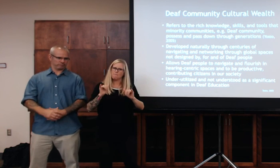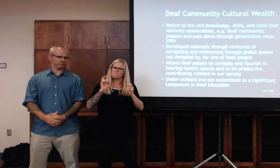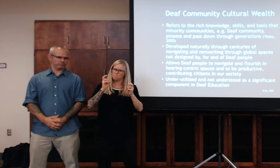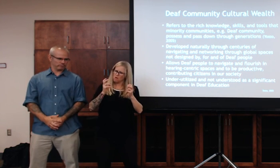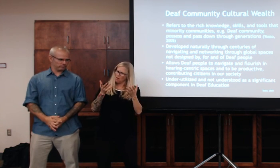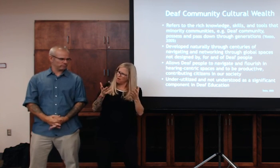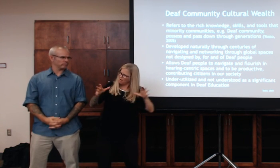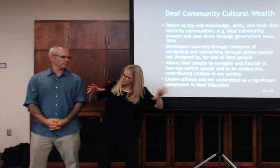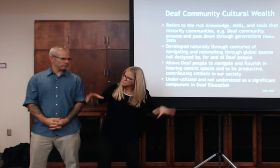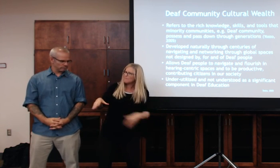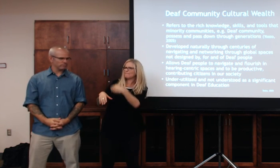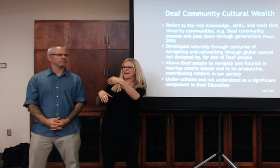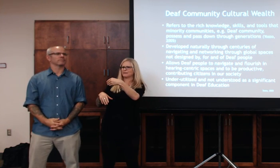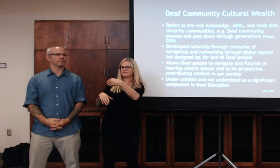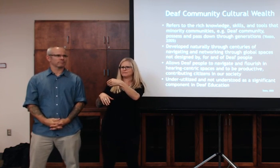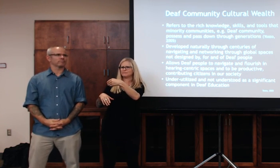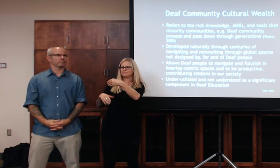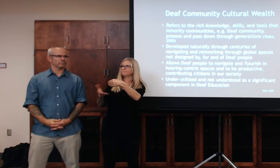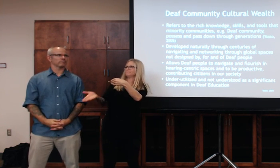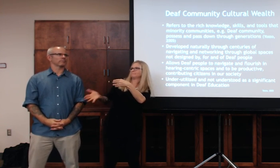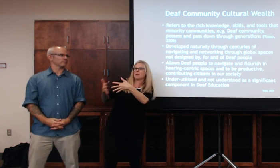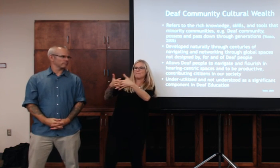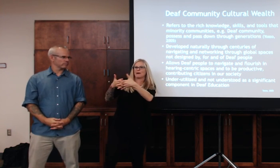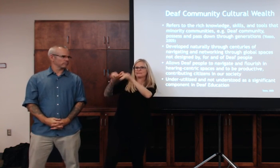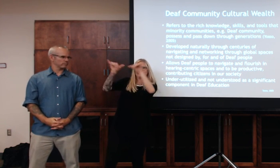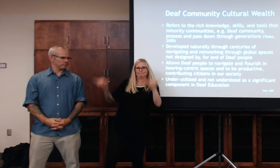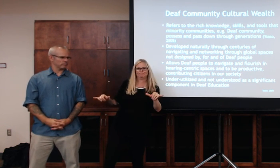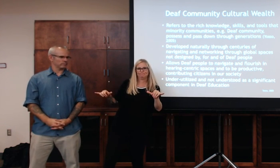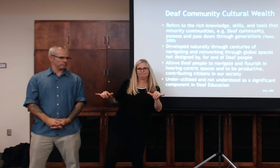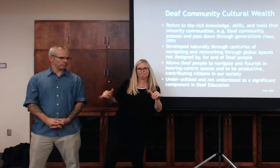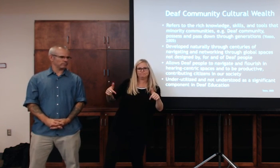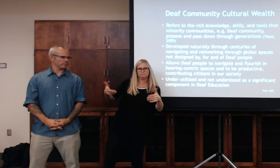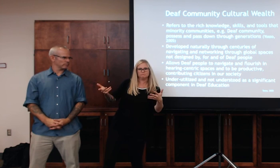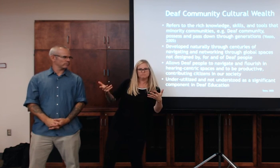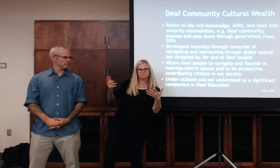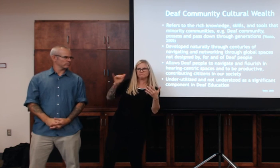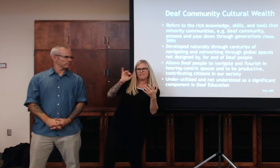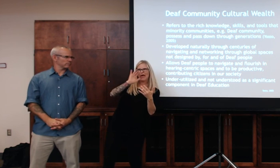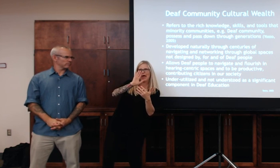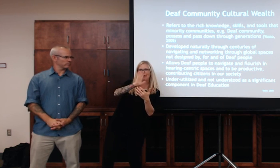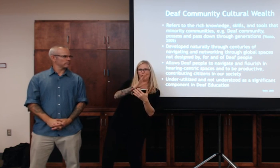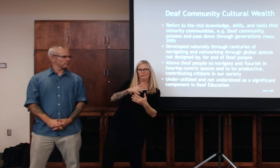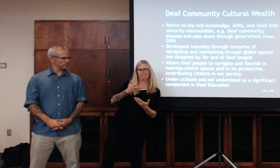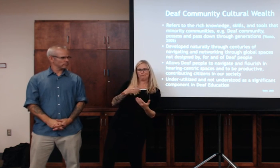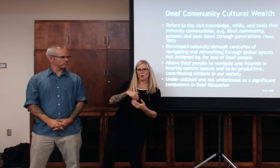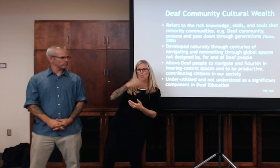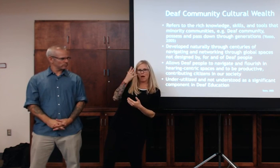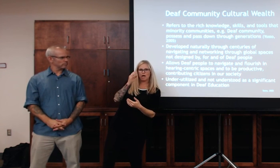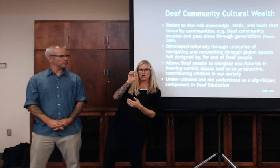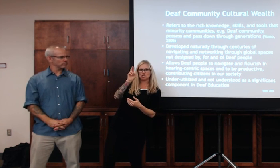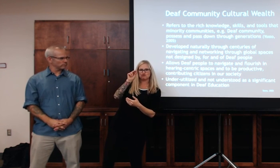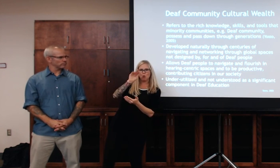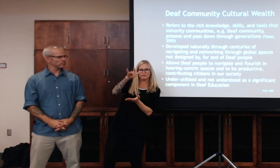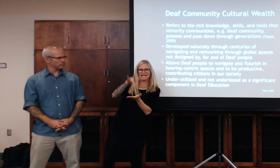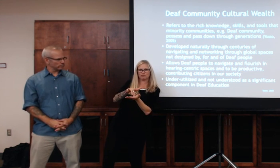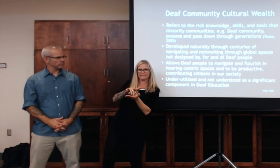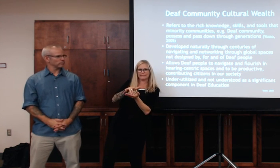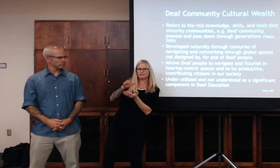time, also supplement with the American cultural system, their white,